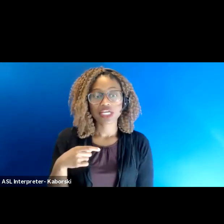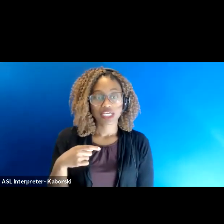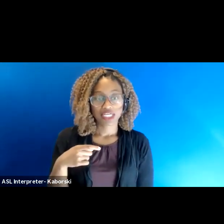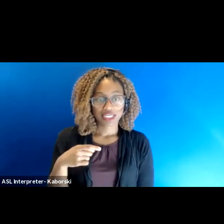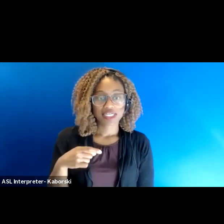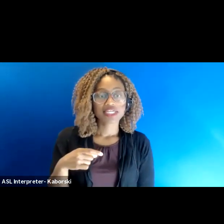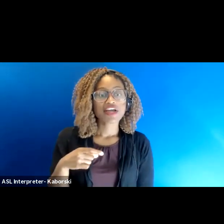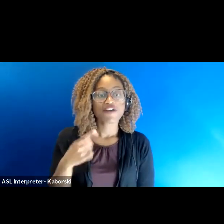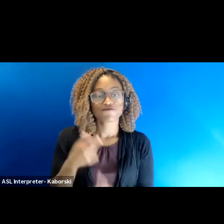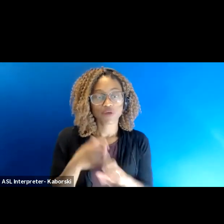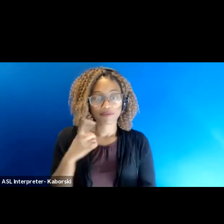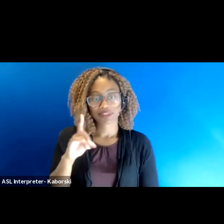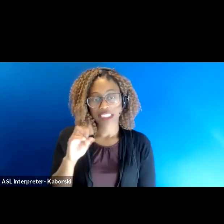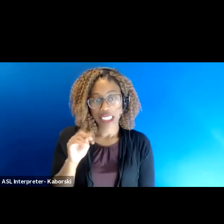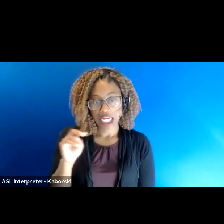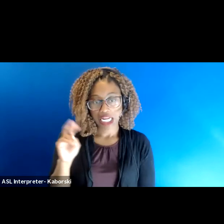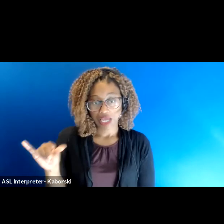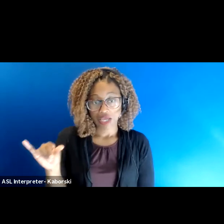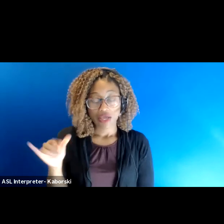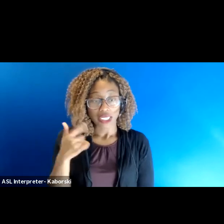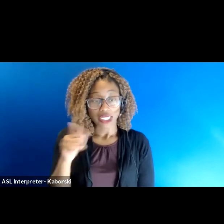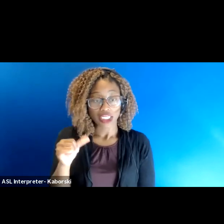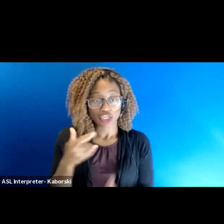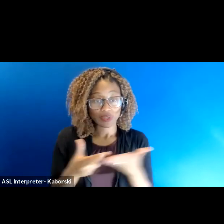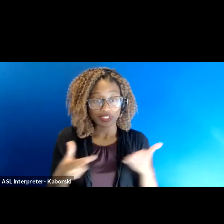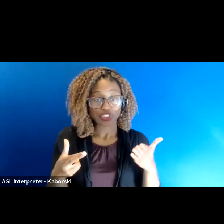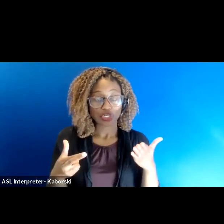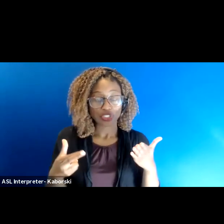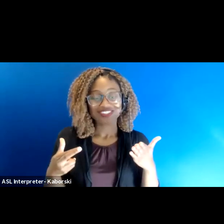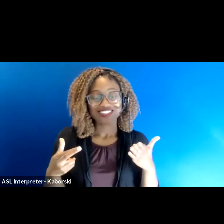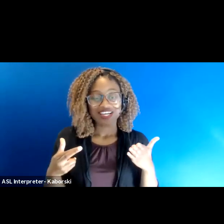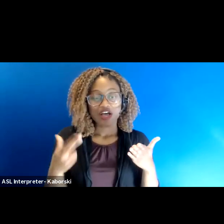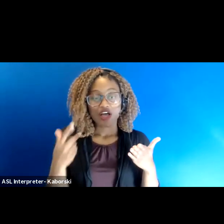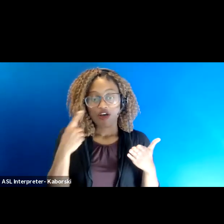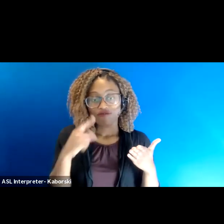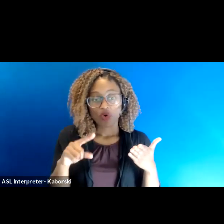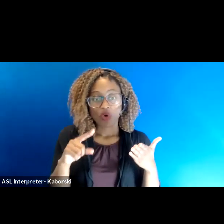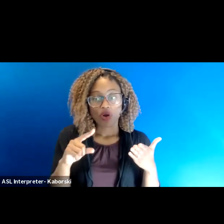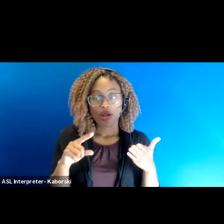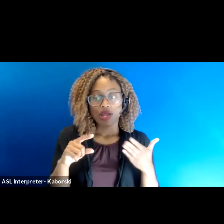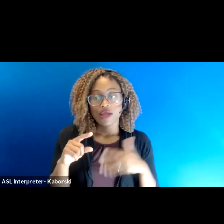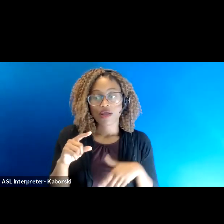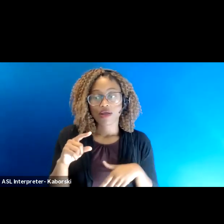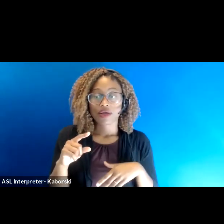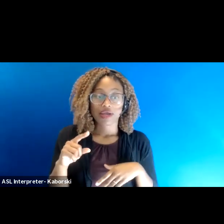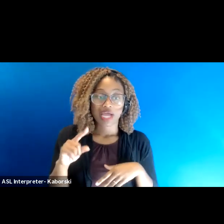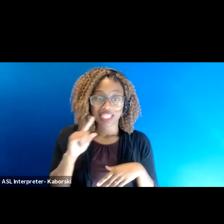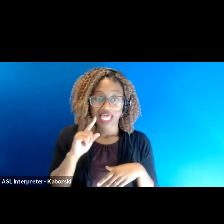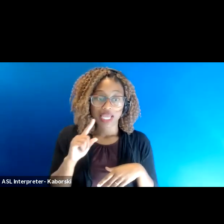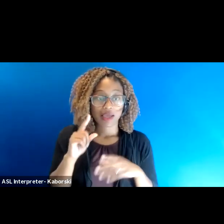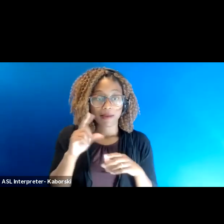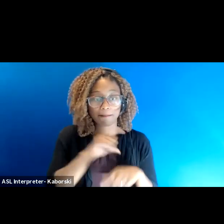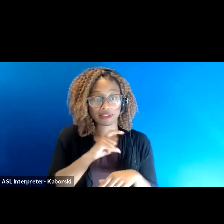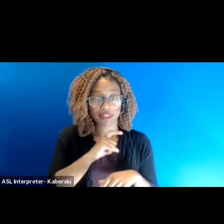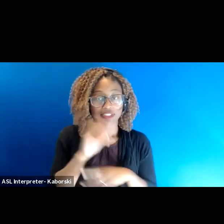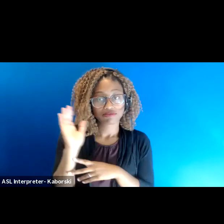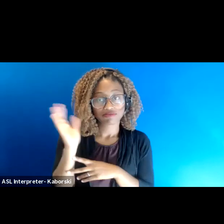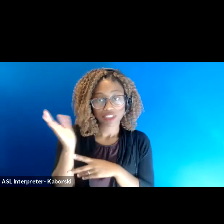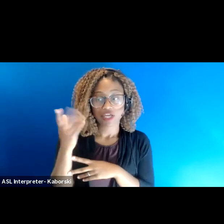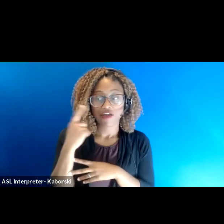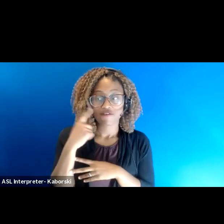any resources or presentations for police interactions on how to interact with disabled people?